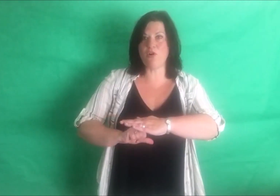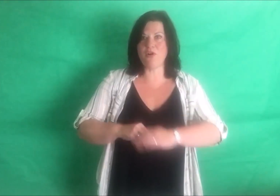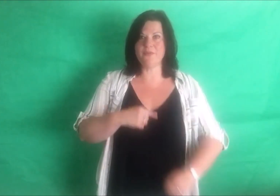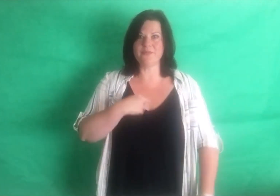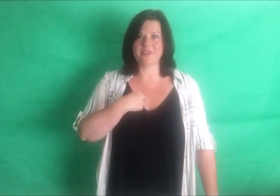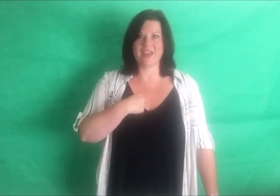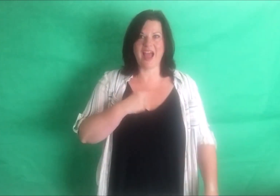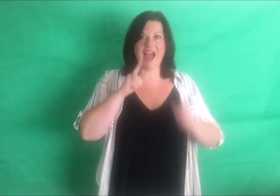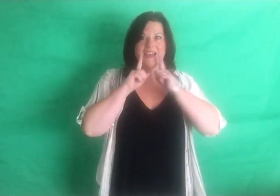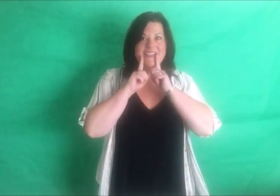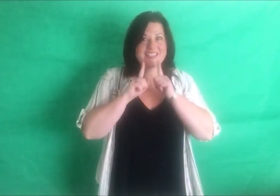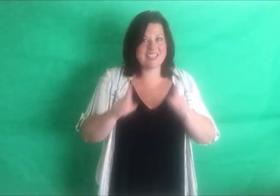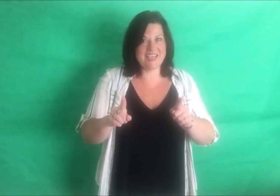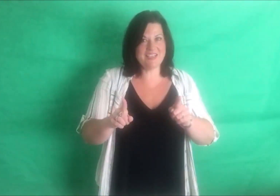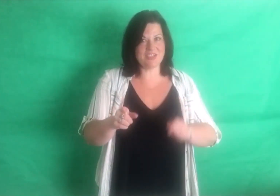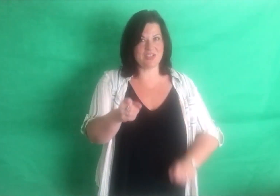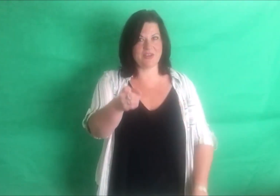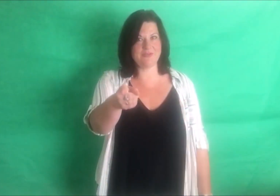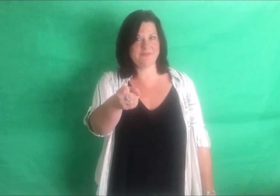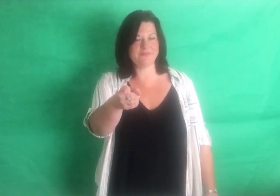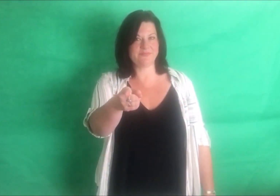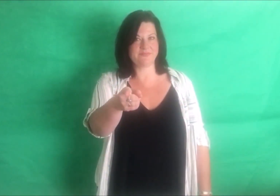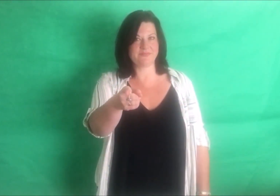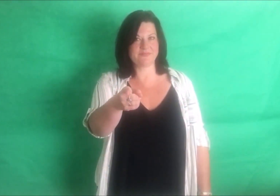Before I teach you,